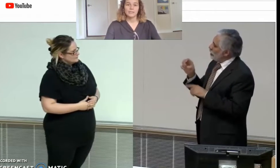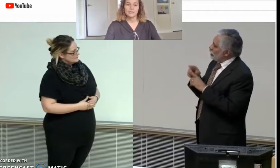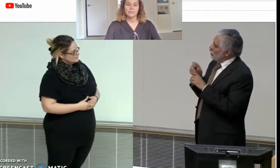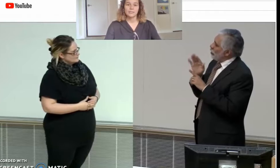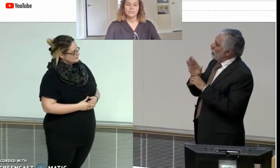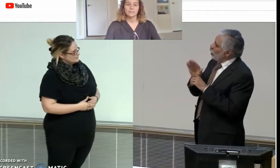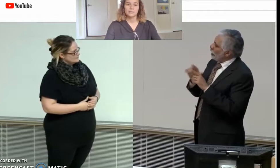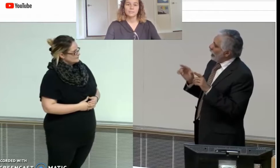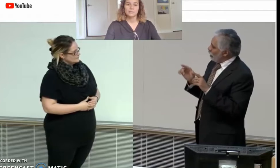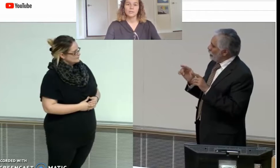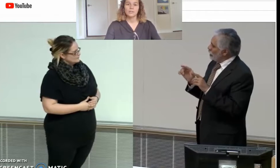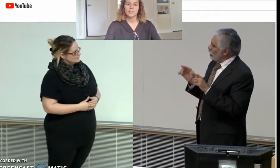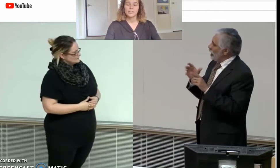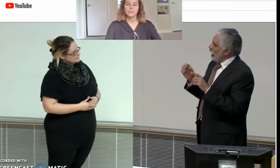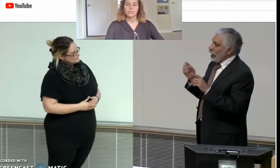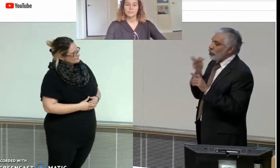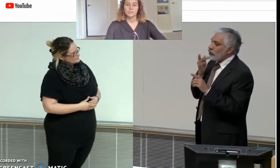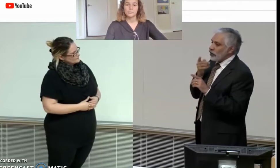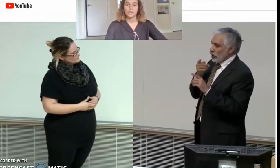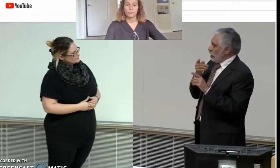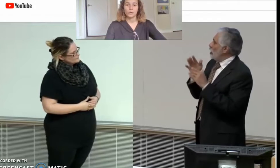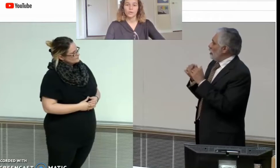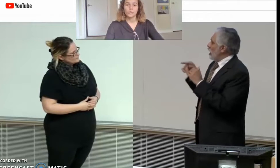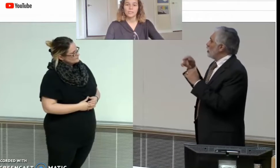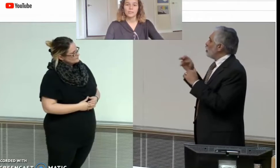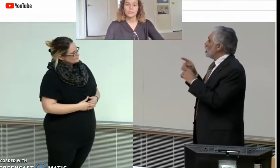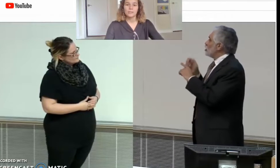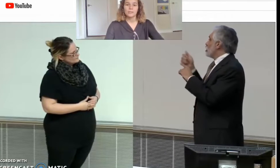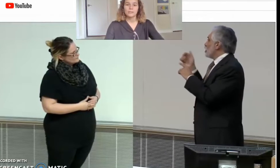that kids who are exposed to an L1 early